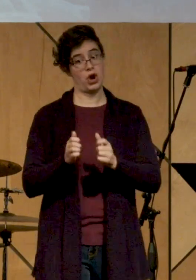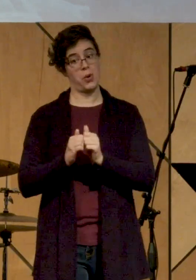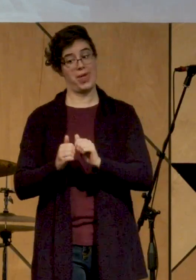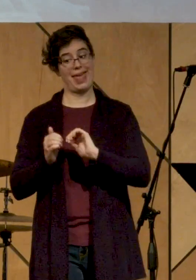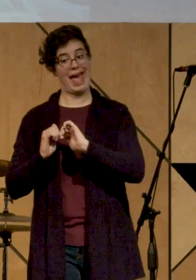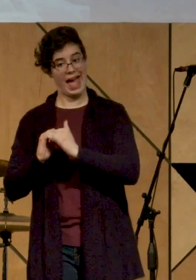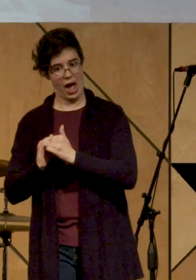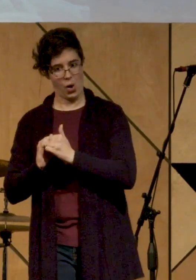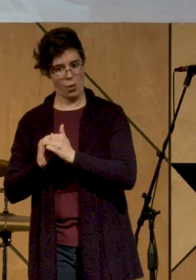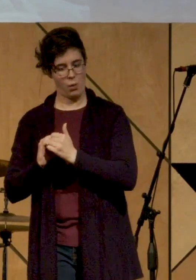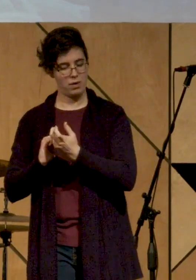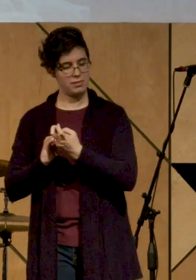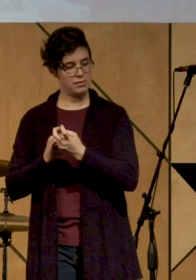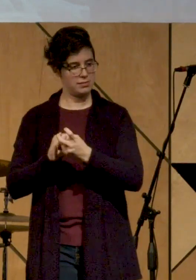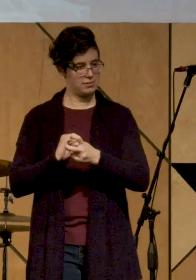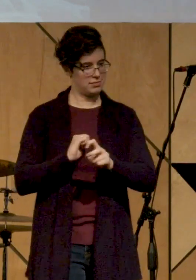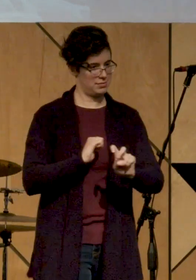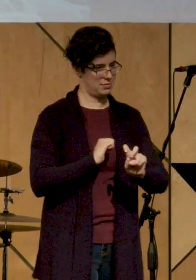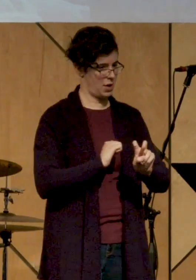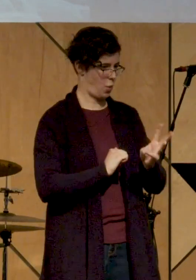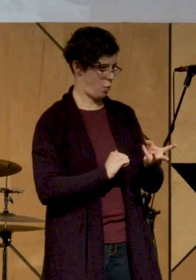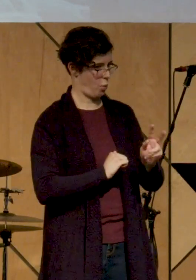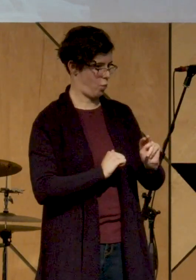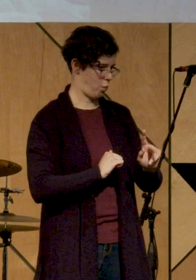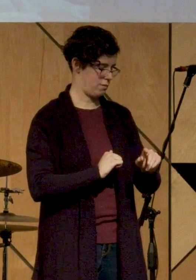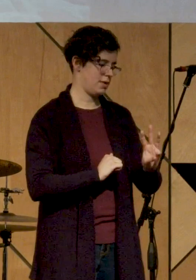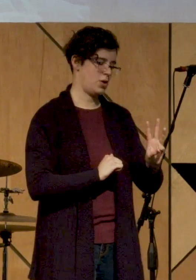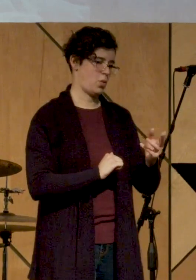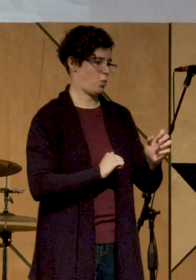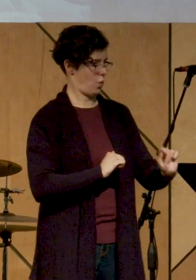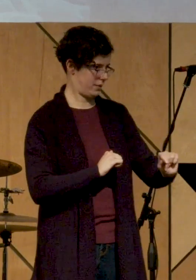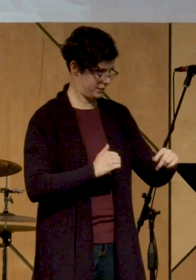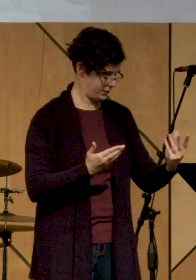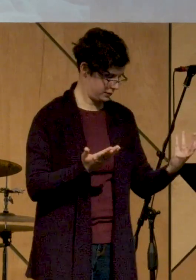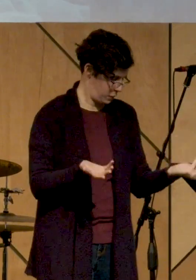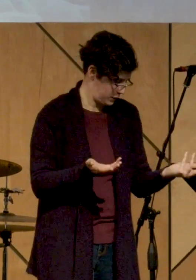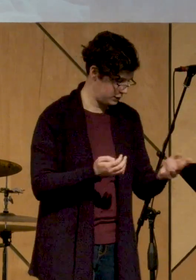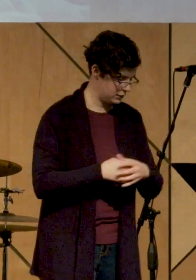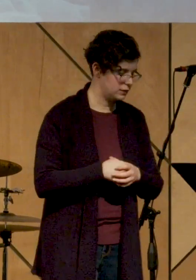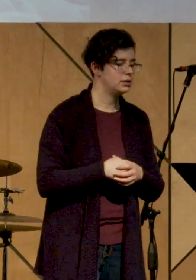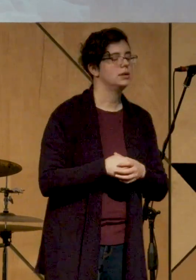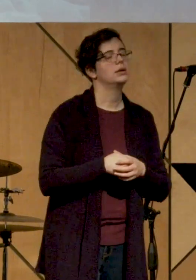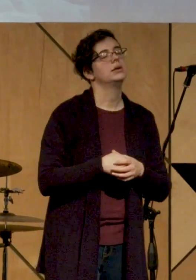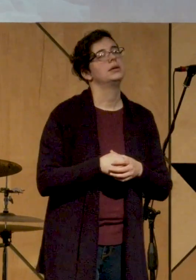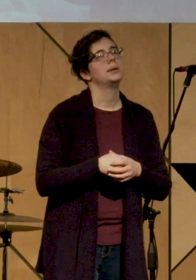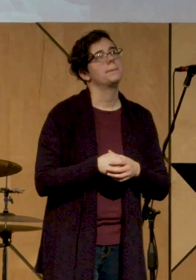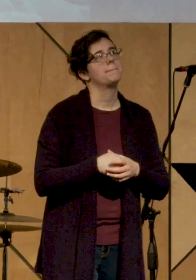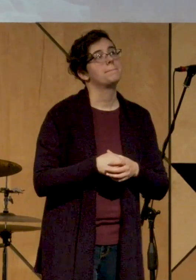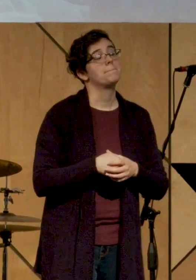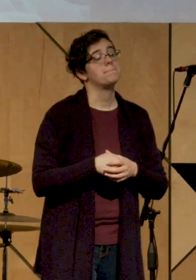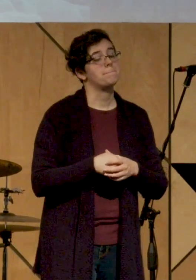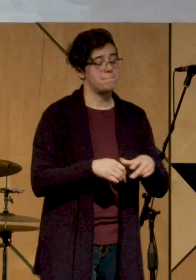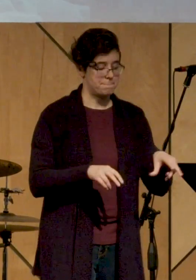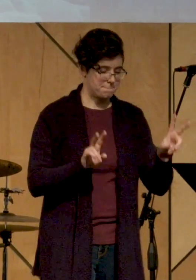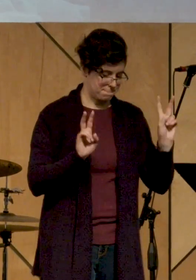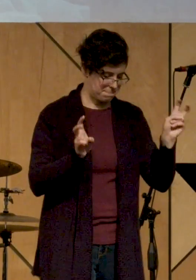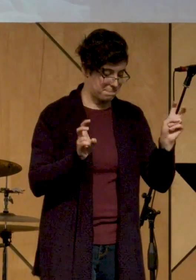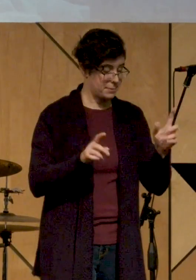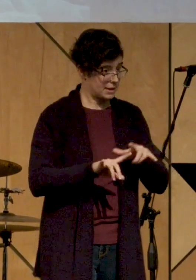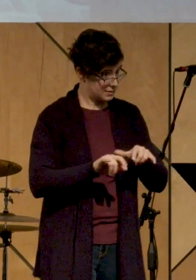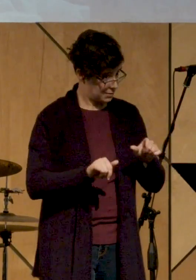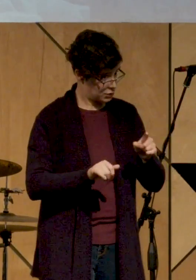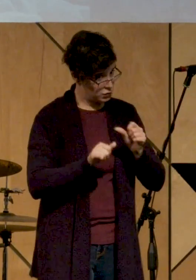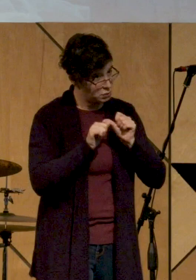how, and then we move to a what. Here's what Paul says. At the same time as you're